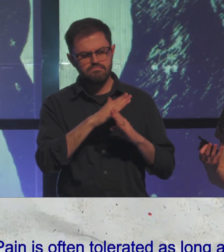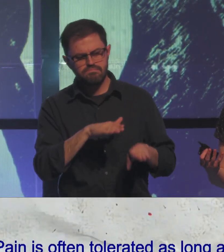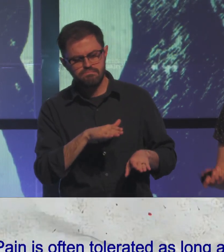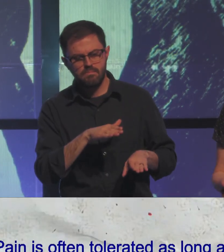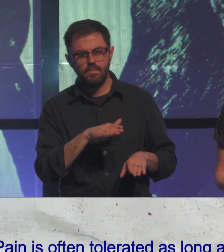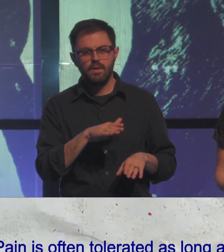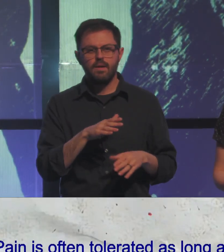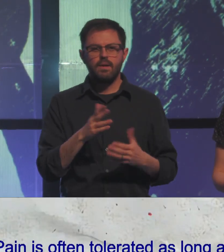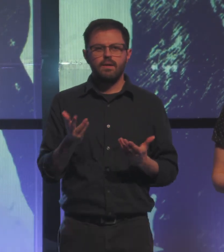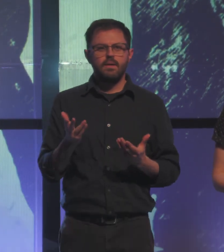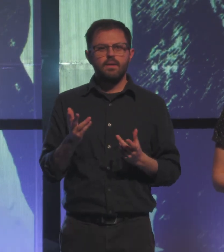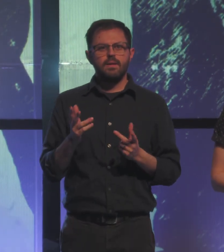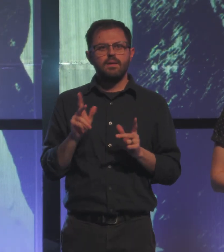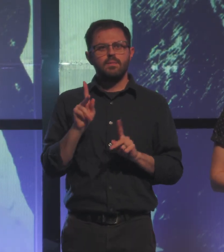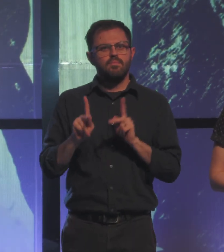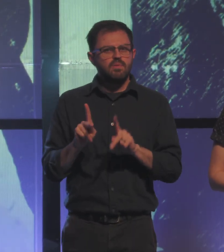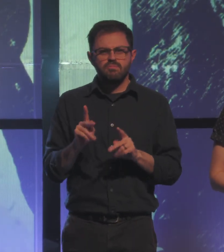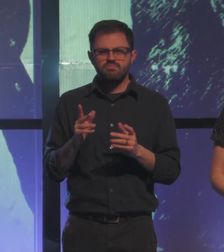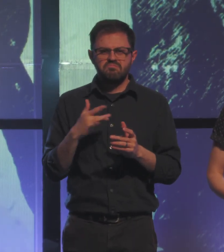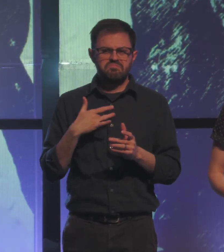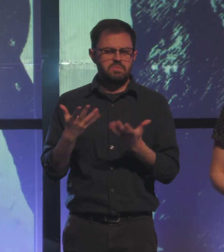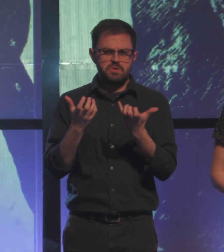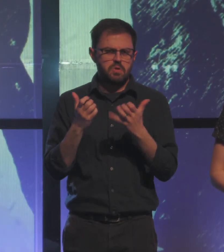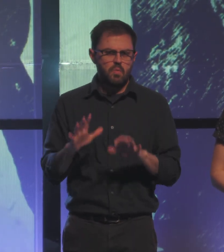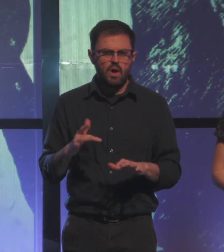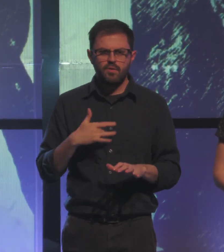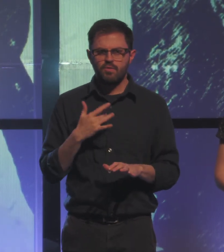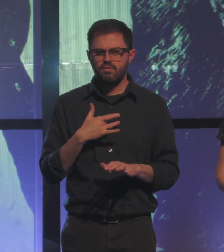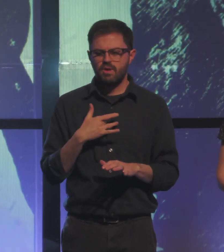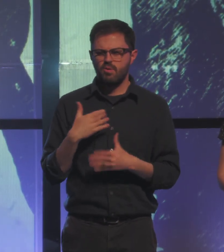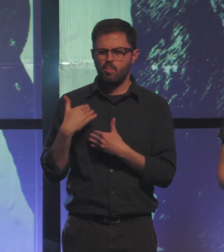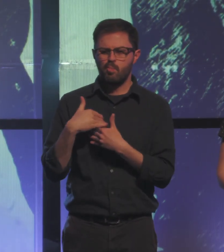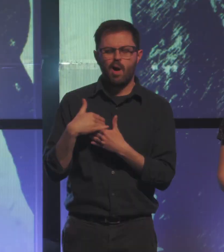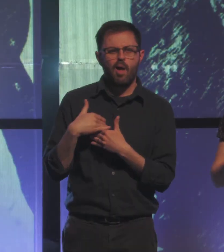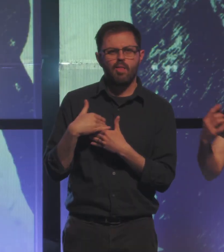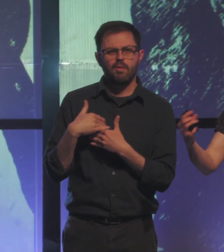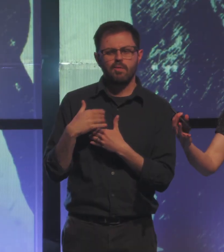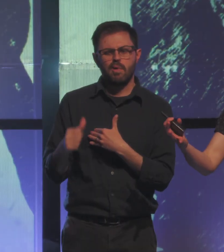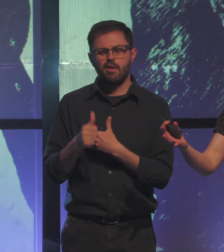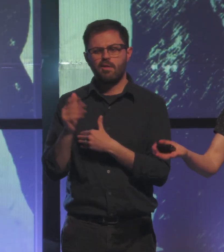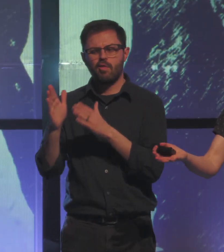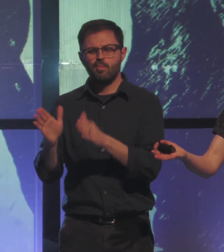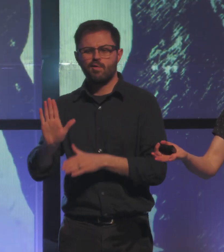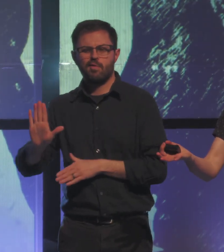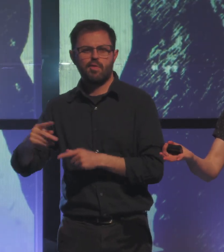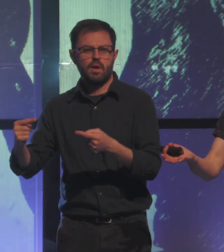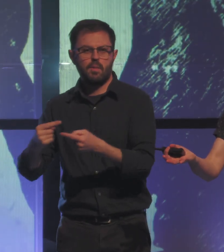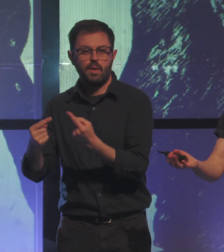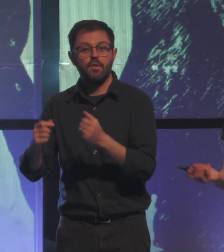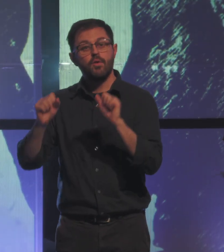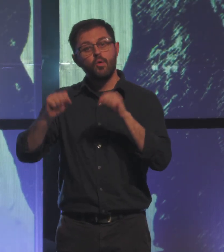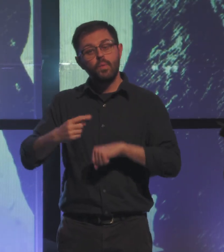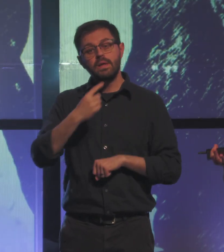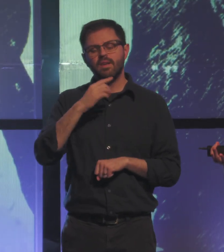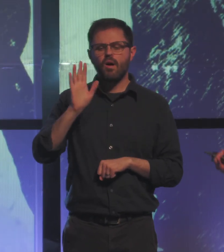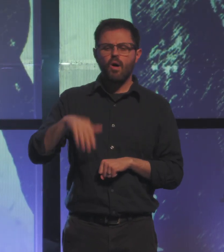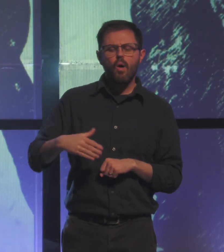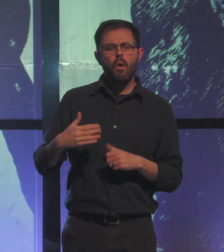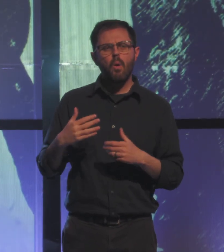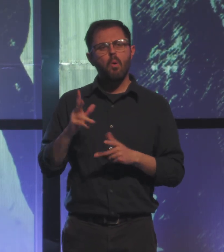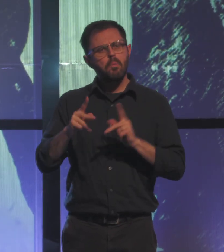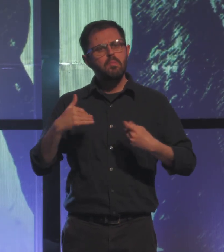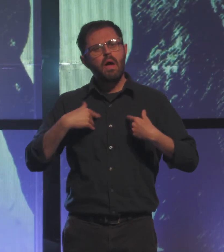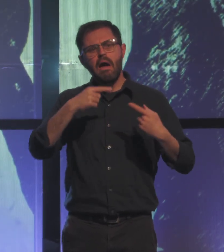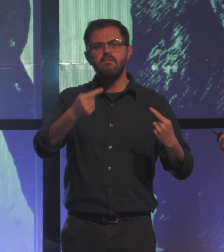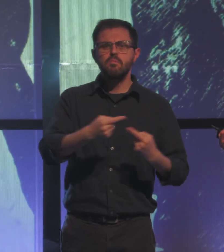We don't like to be inconvenienced by someone else's pain. We can talk about that pain exists, right? We can talk about the